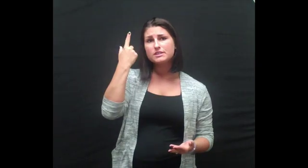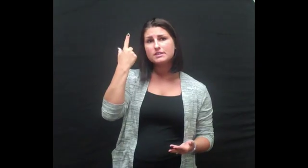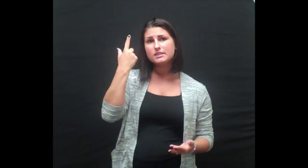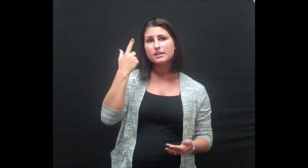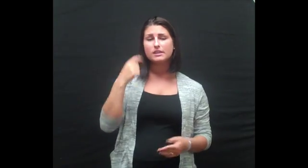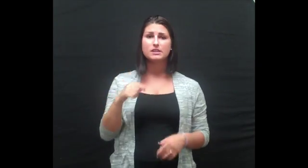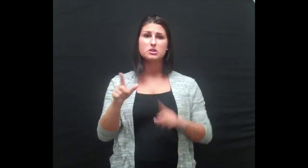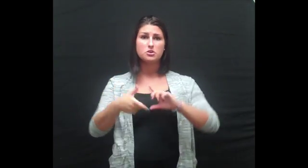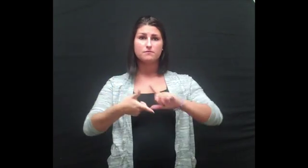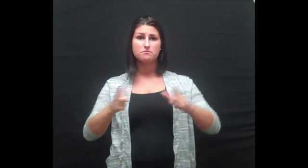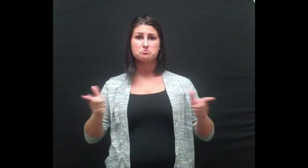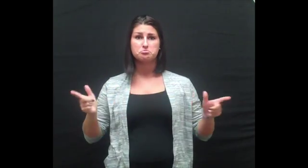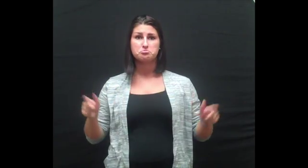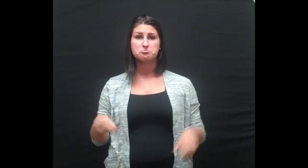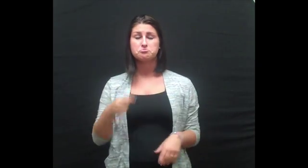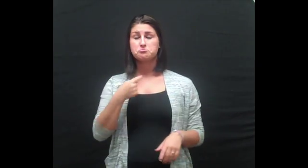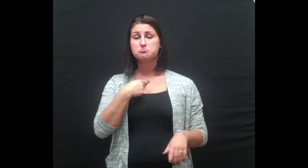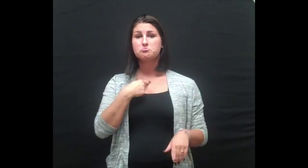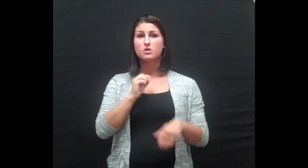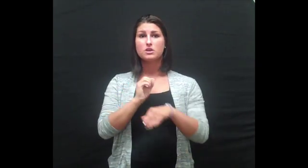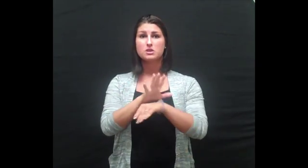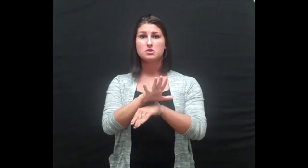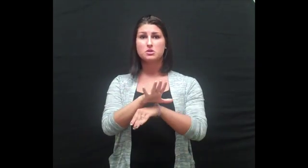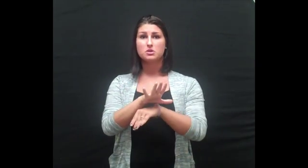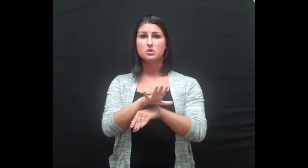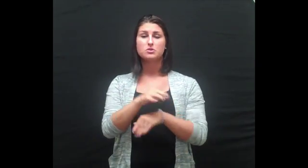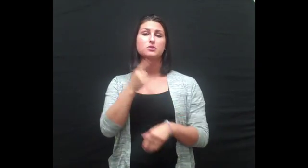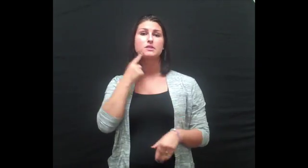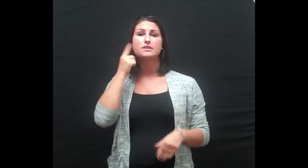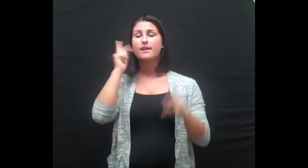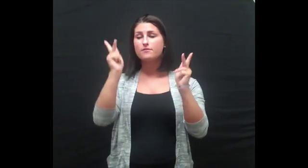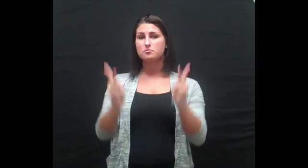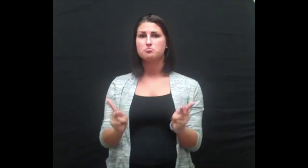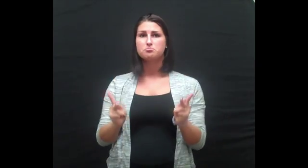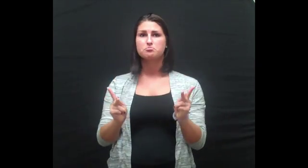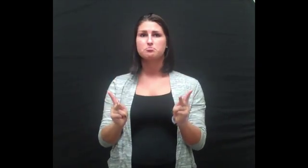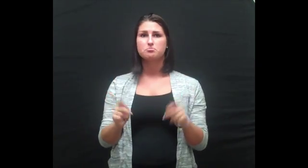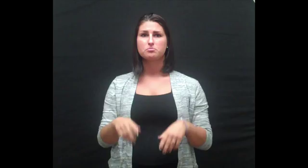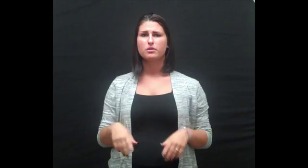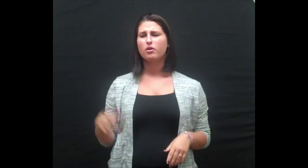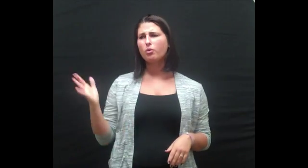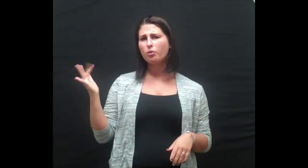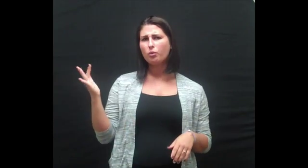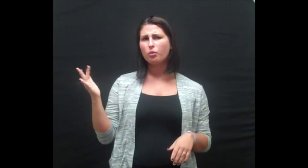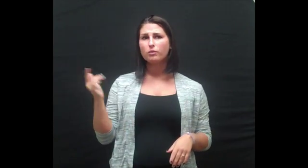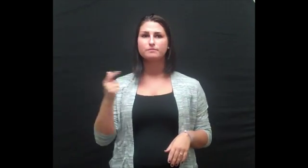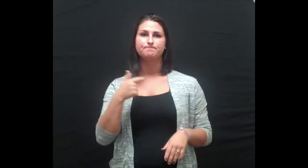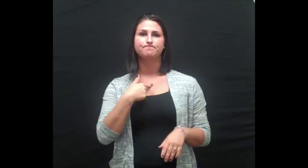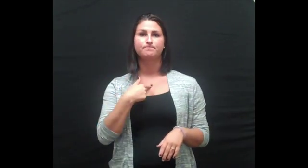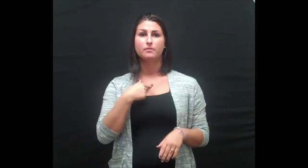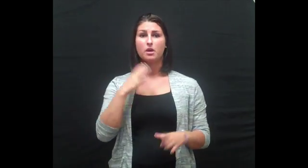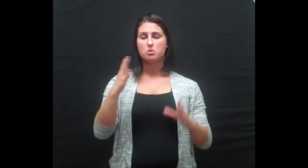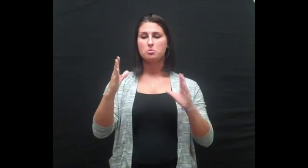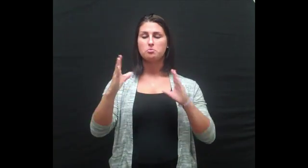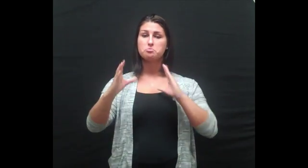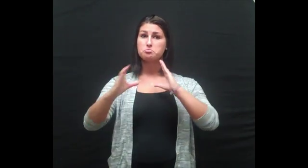I've also realized through my development that you should never judge someone because of their culture, no matter what form it